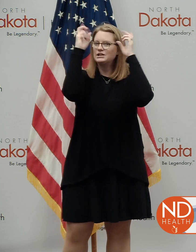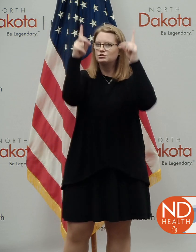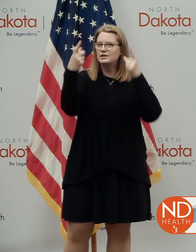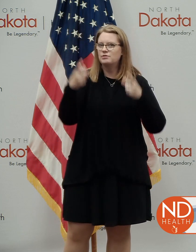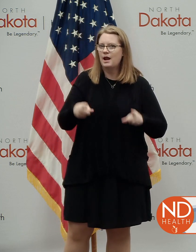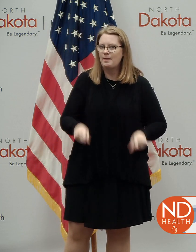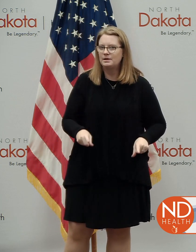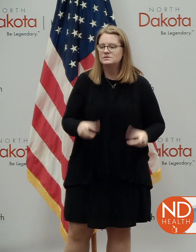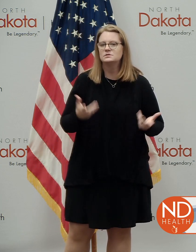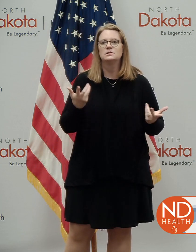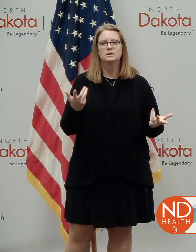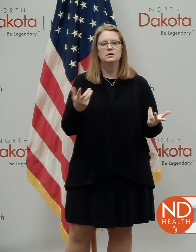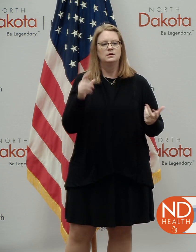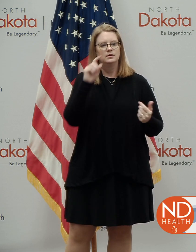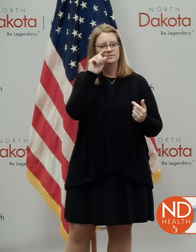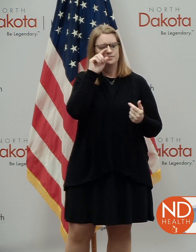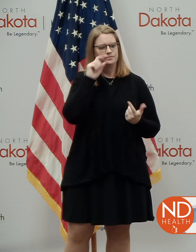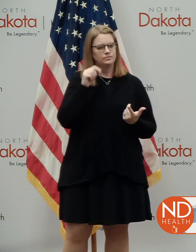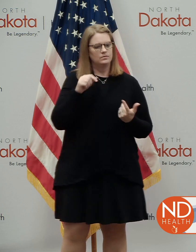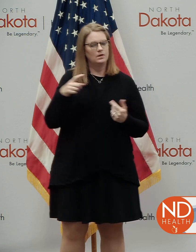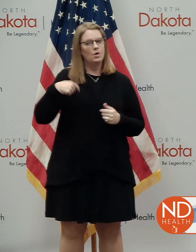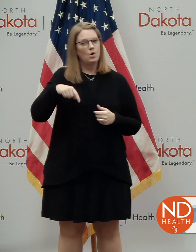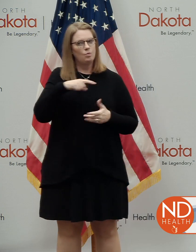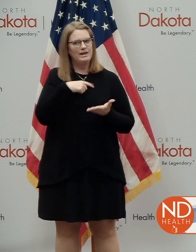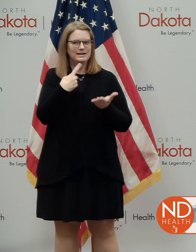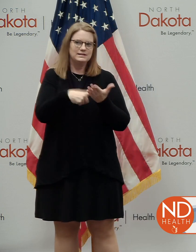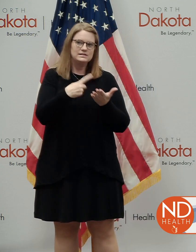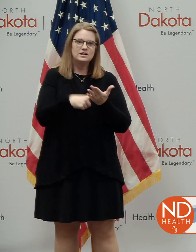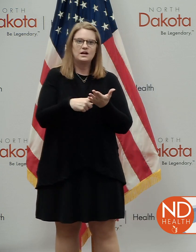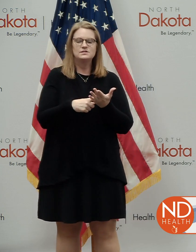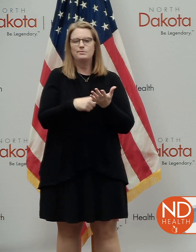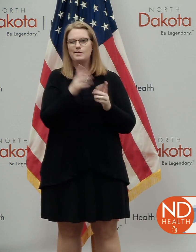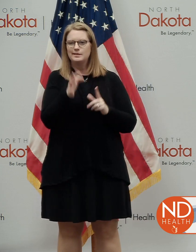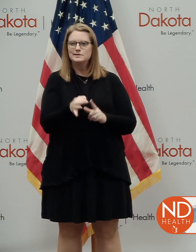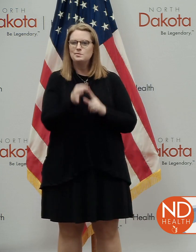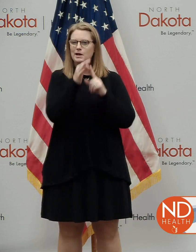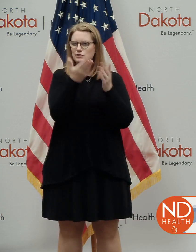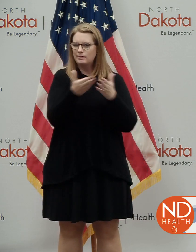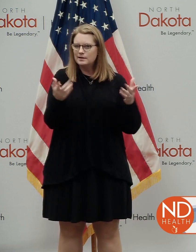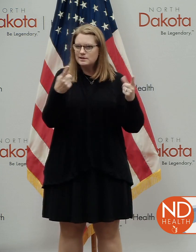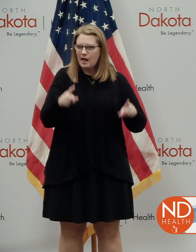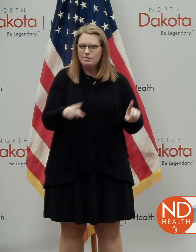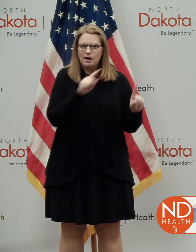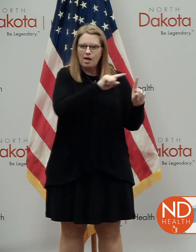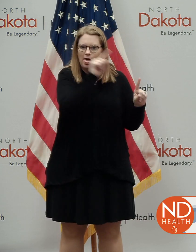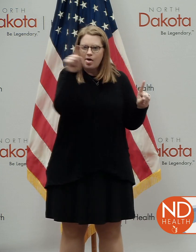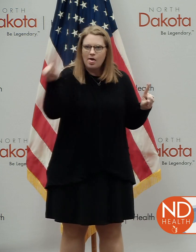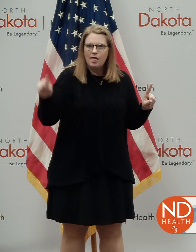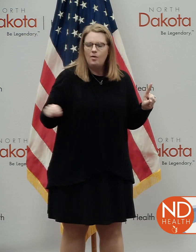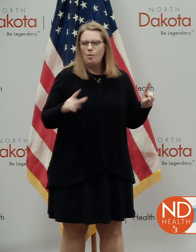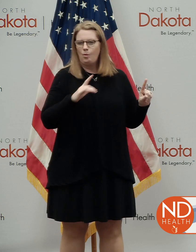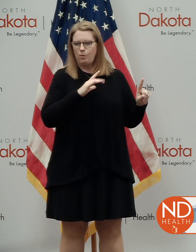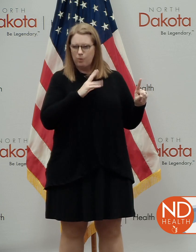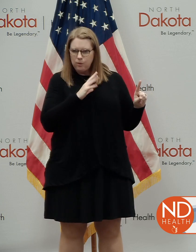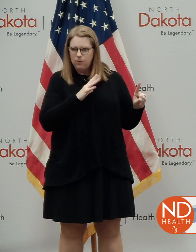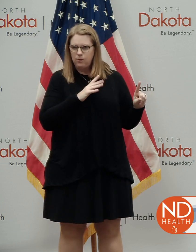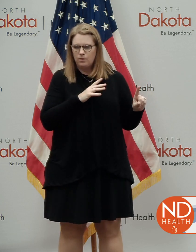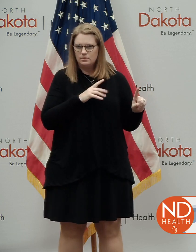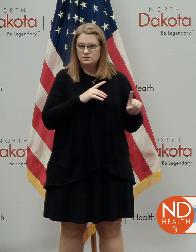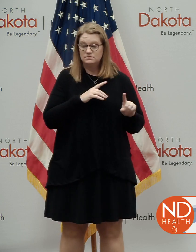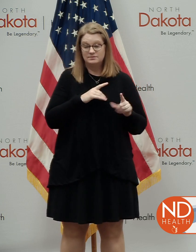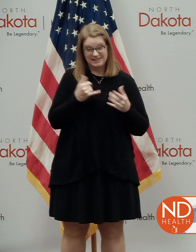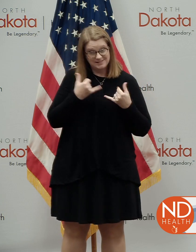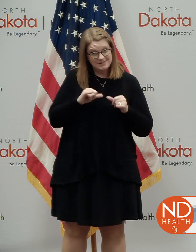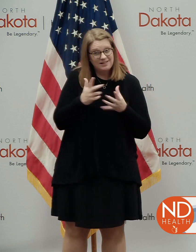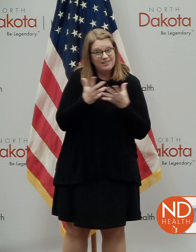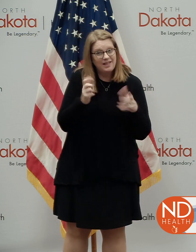And while we can talk about all the exceptional things going on in our communities right now for education, there is still much